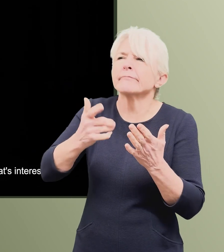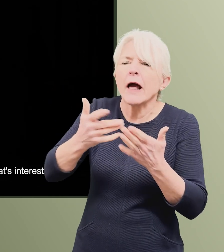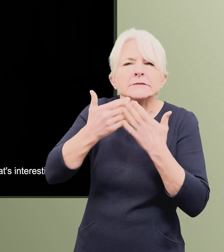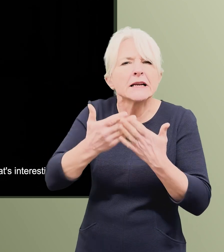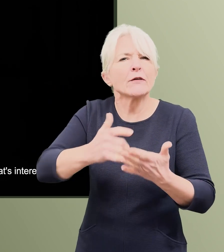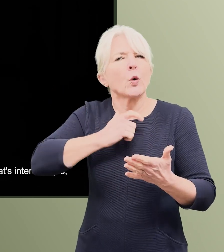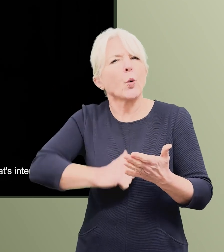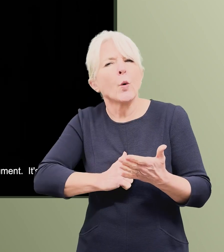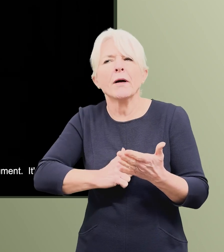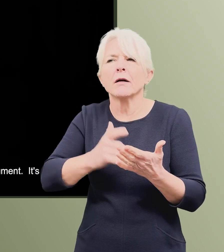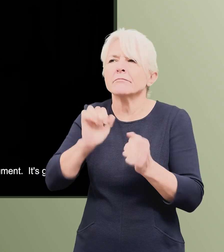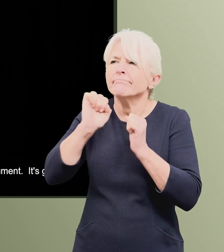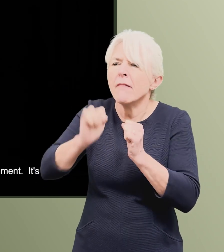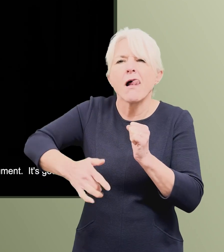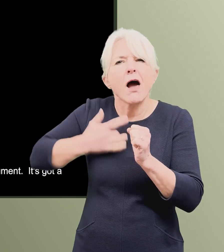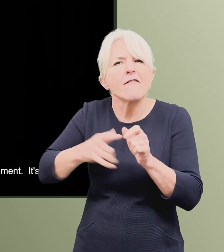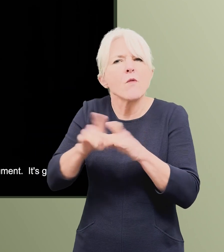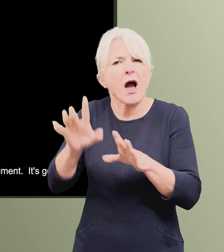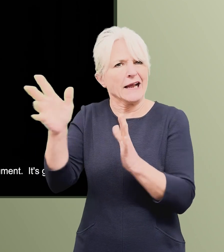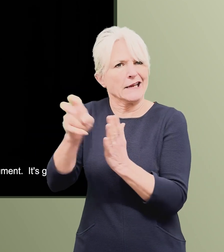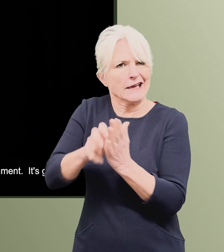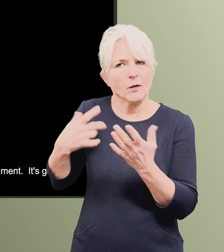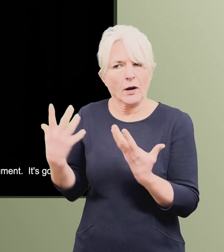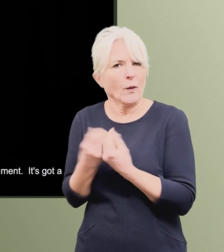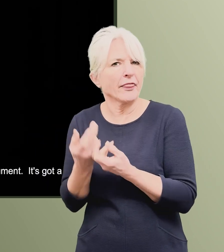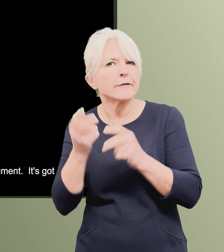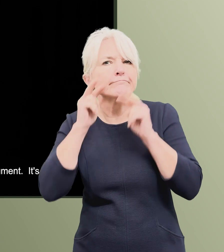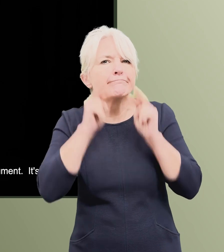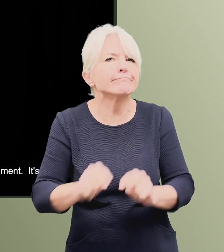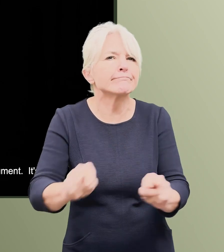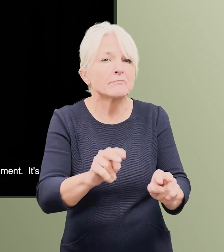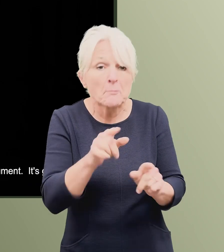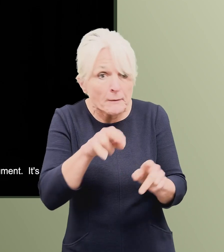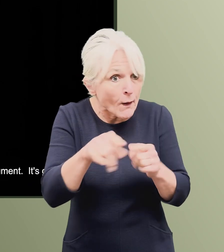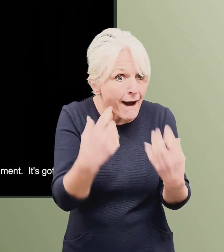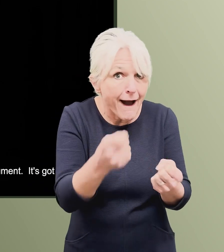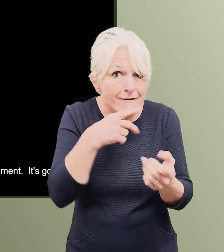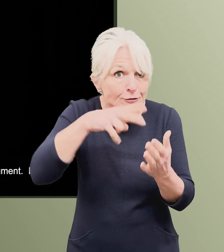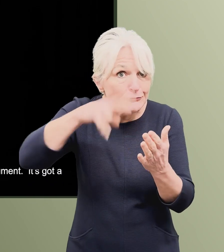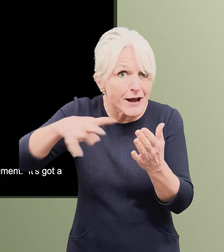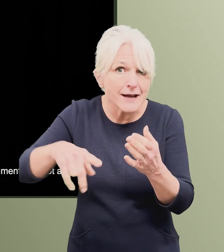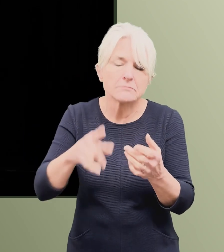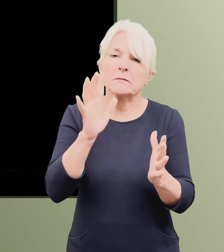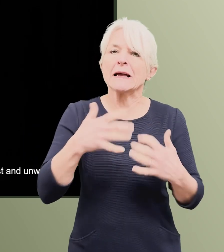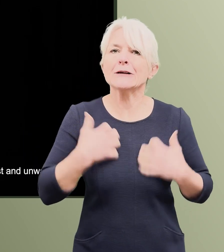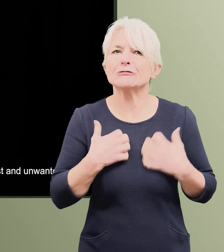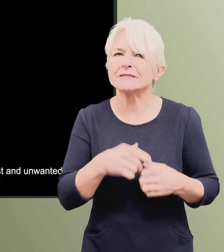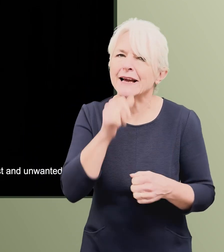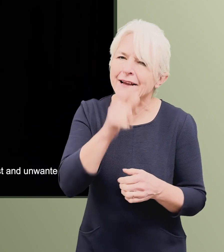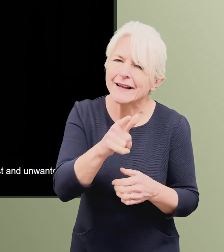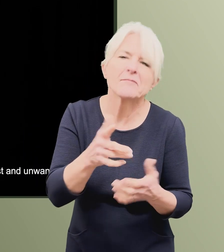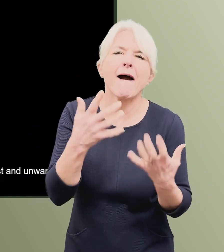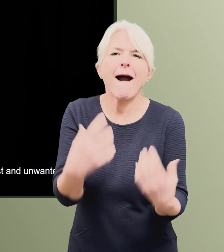What's interesting is, I'll just get the folklore out of the way. This is called the Toad's Hall Monument. It's got a little legend to it. And if